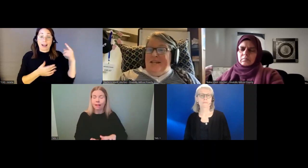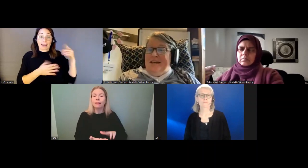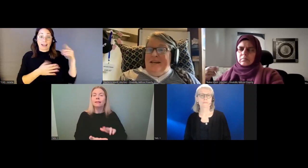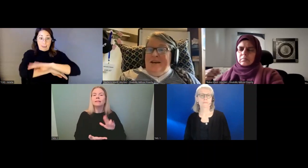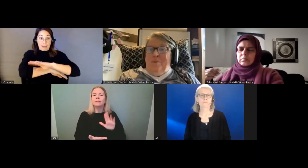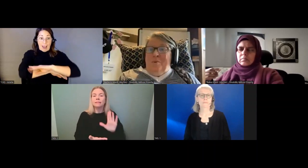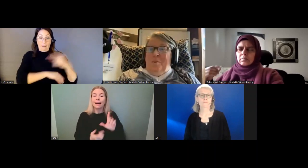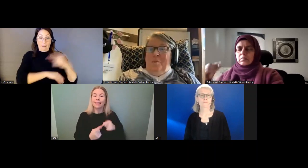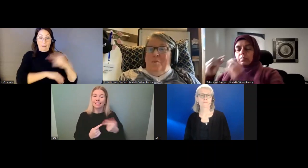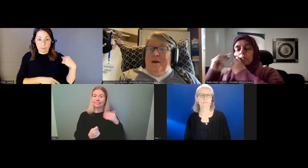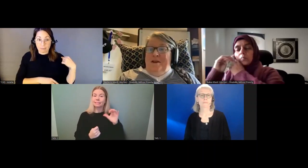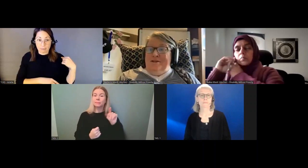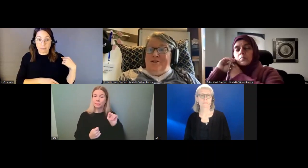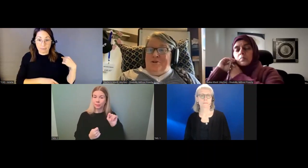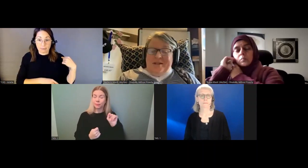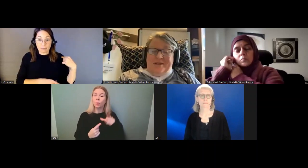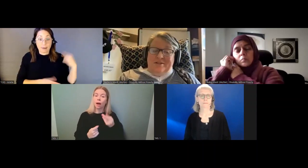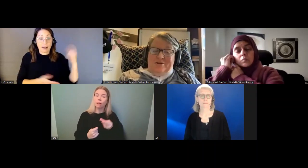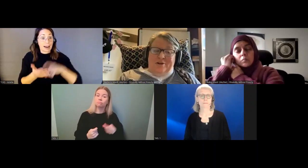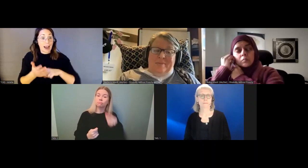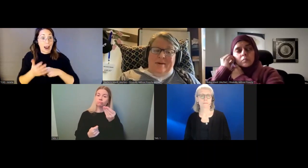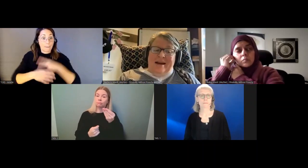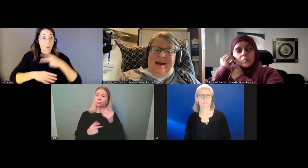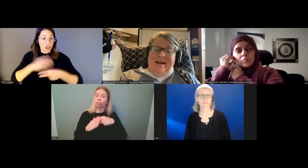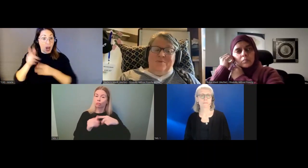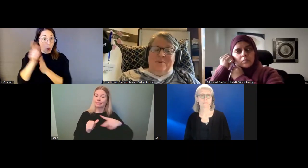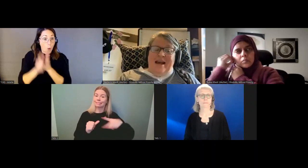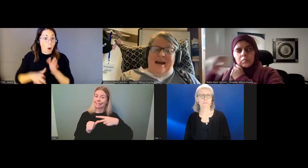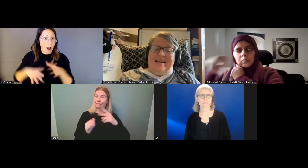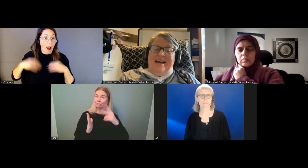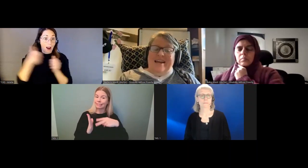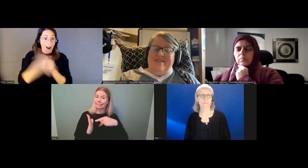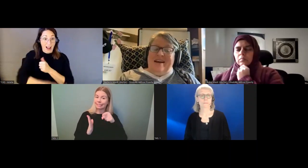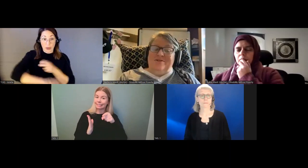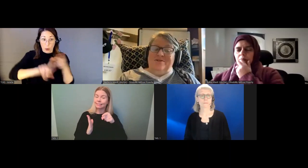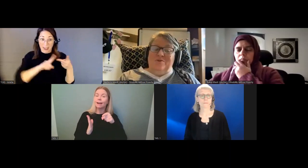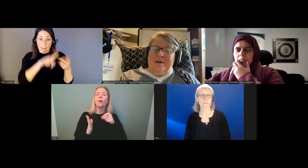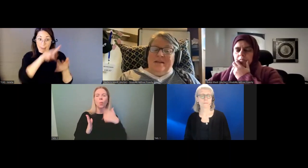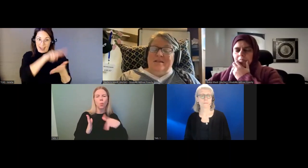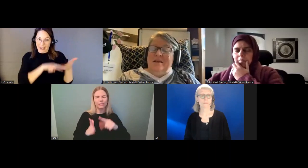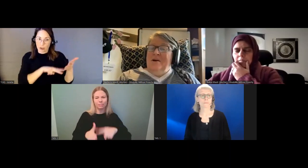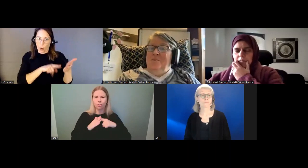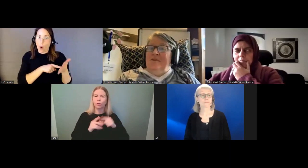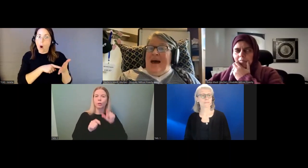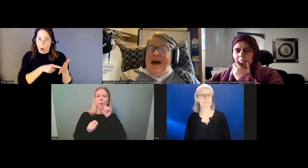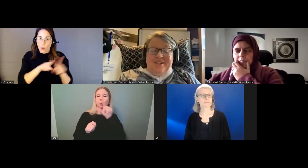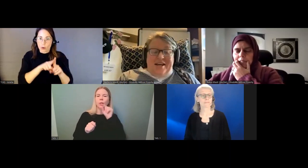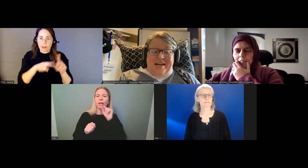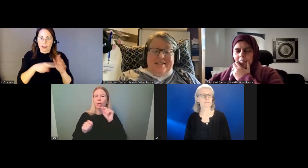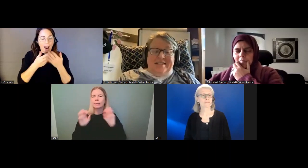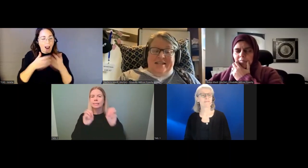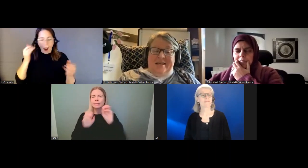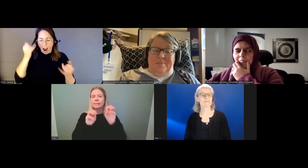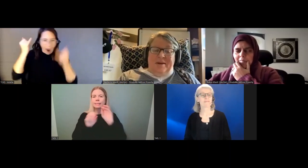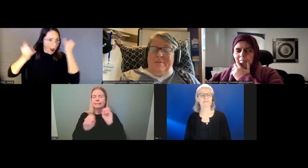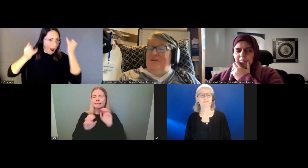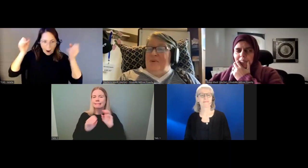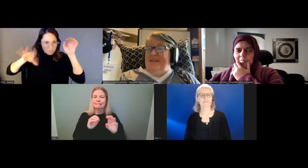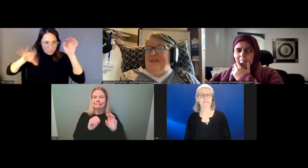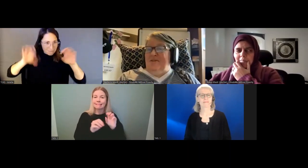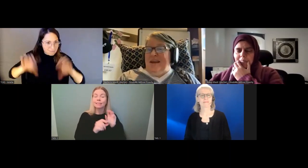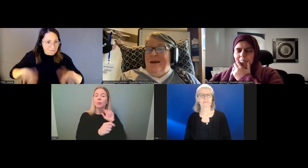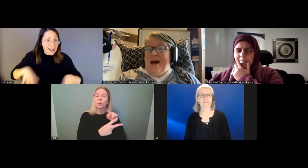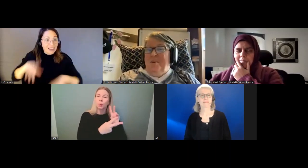second reading, we launched a Twitter storm, and we had 8,000 tweets with the hashtag CDB